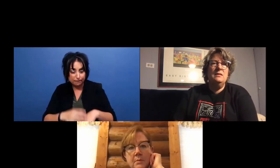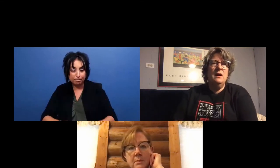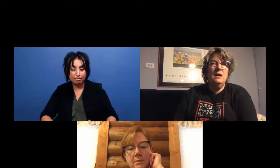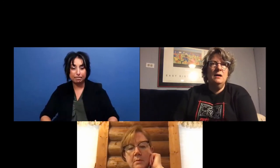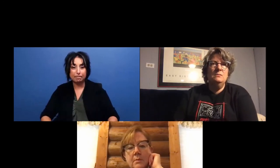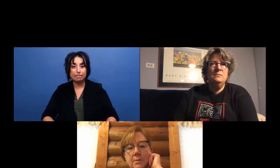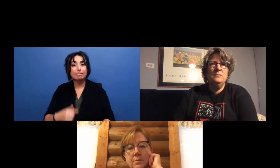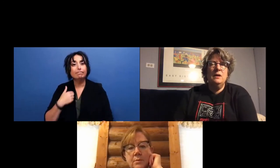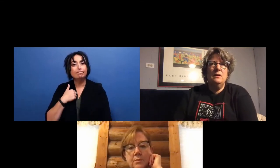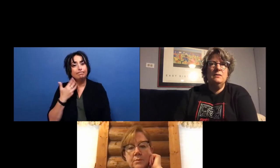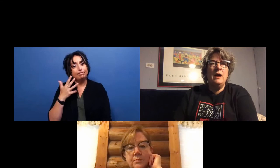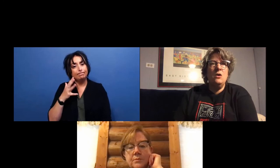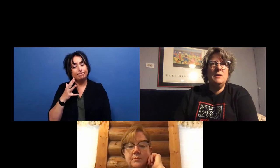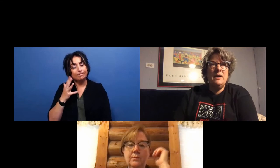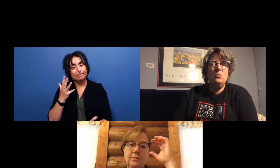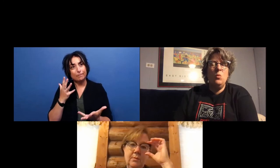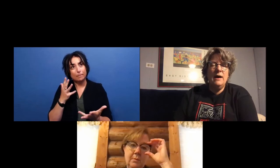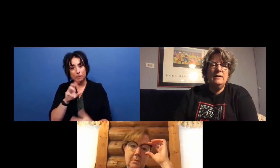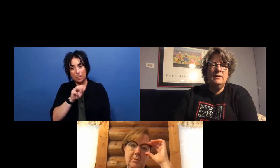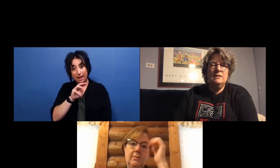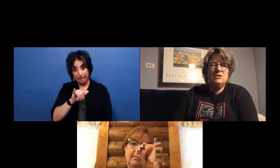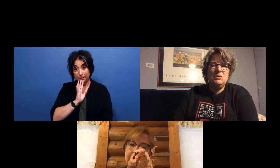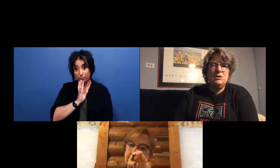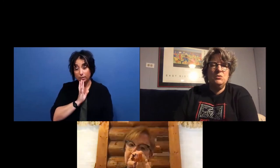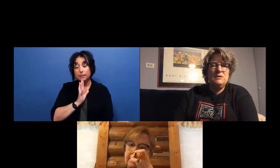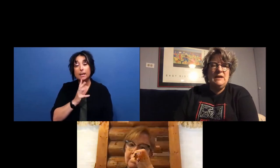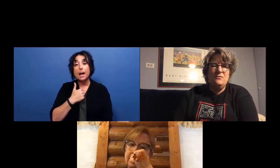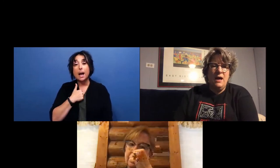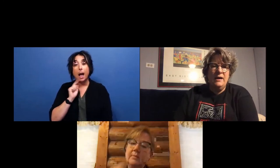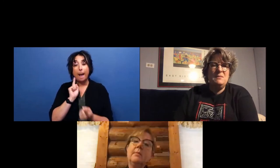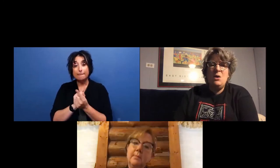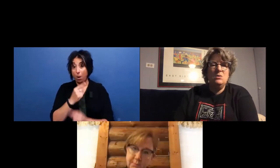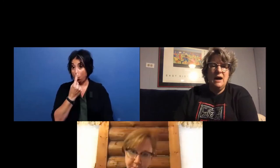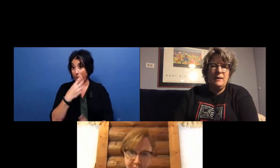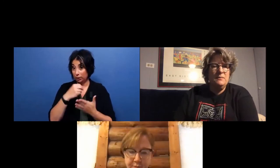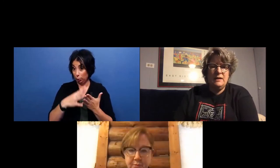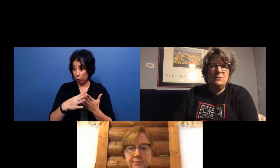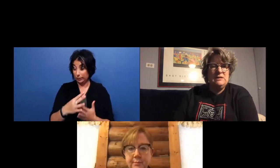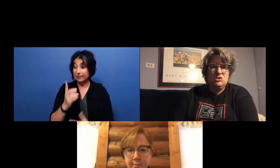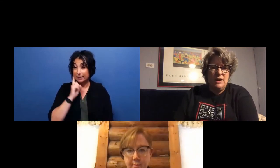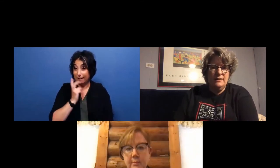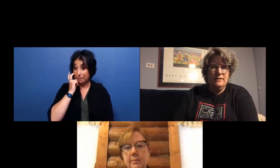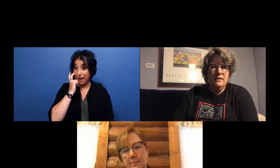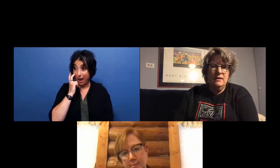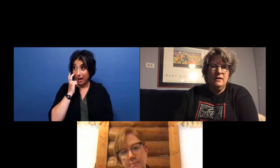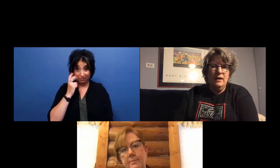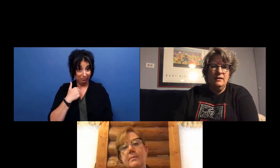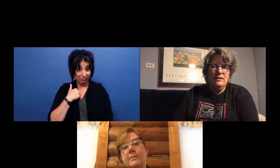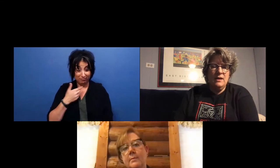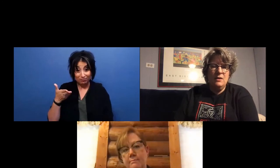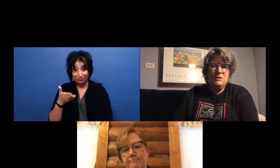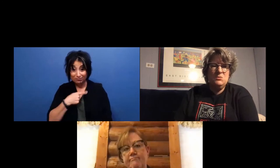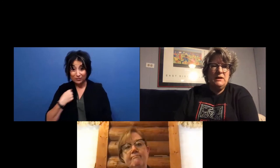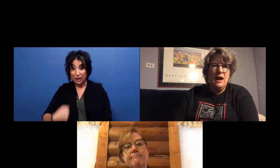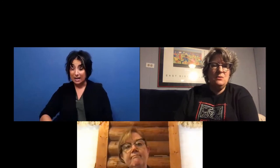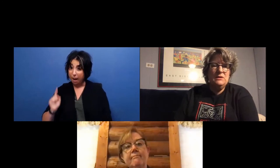with, I only met one student who was deafblind my whole time that I was in China. And